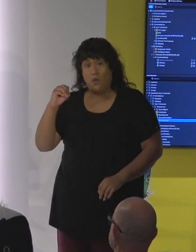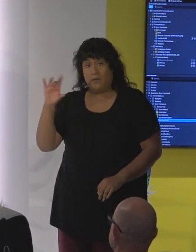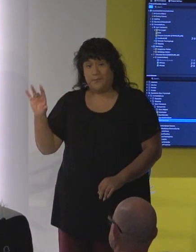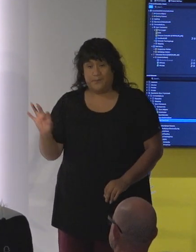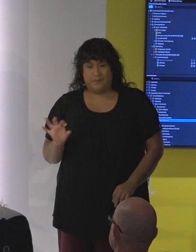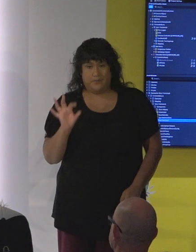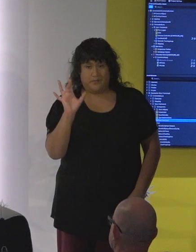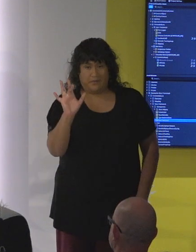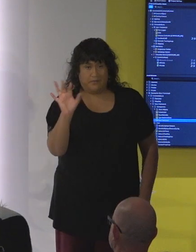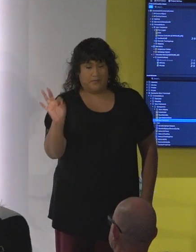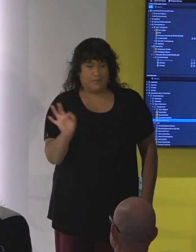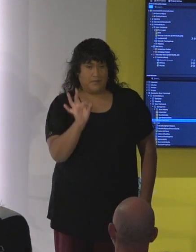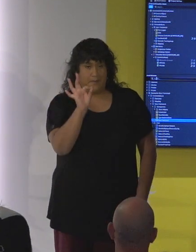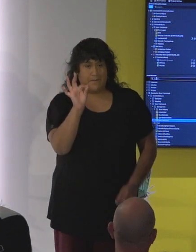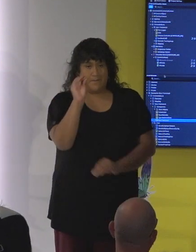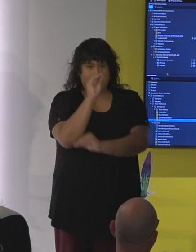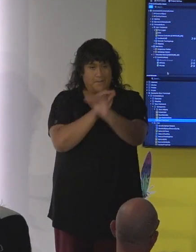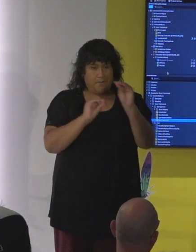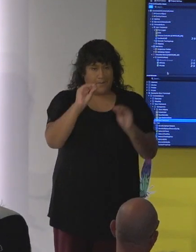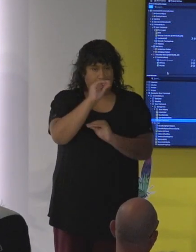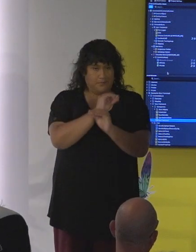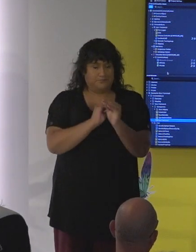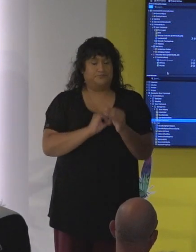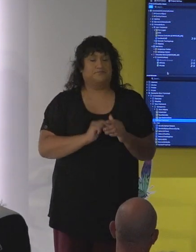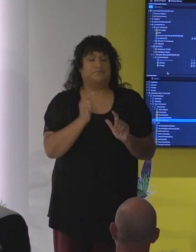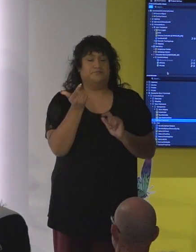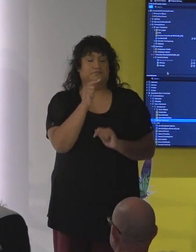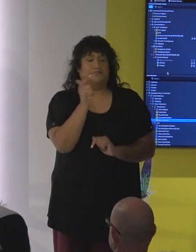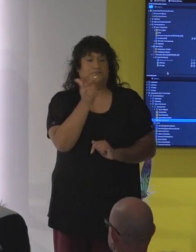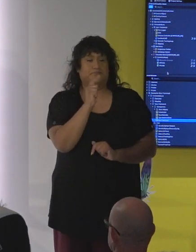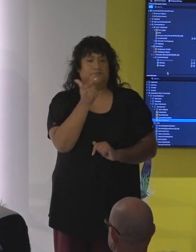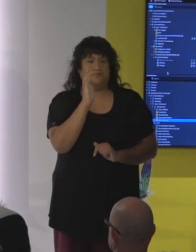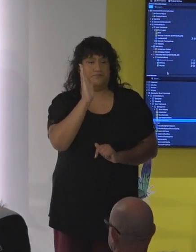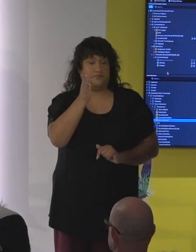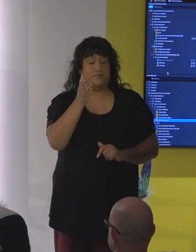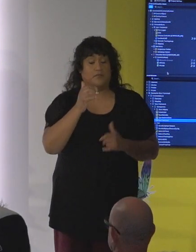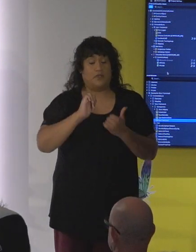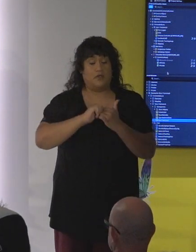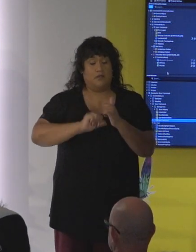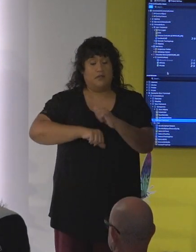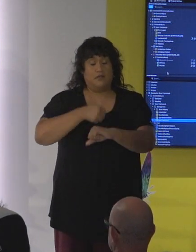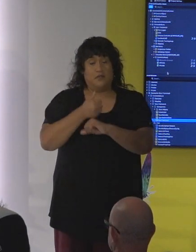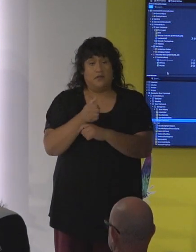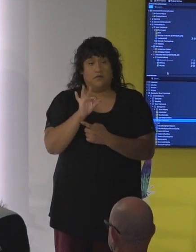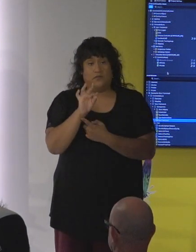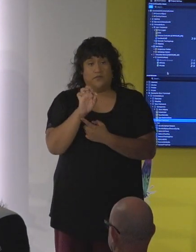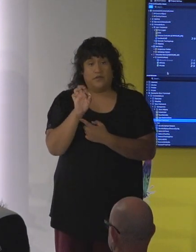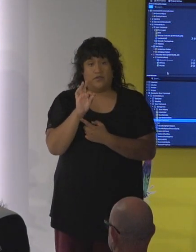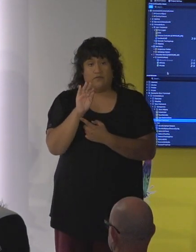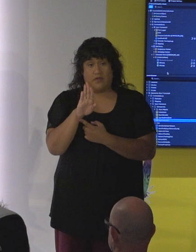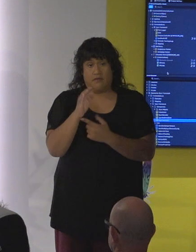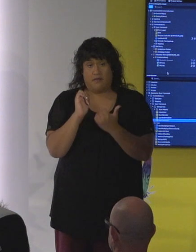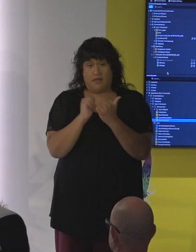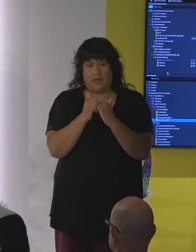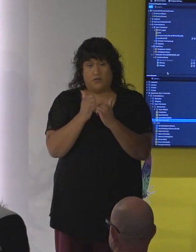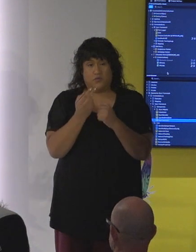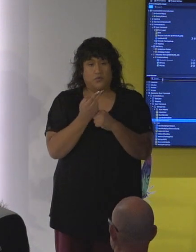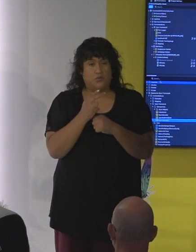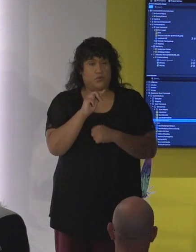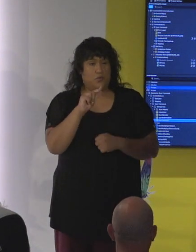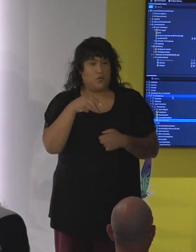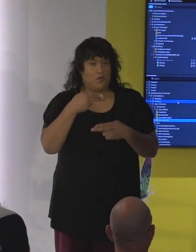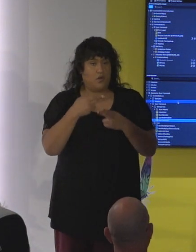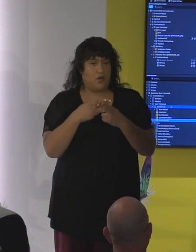move it around, and they'll go back and forth. So the way that we instantiate prefabs in connected lenses is using a tool called